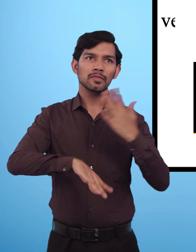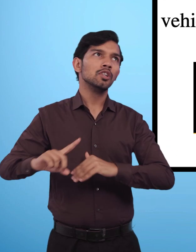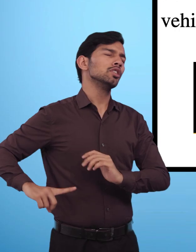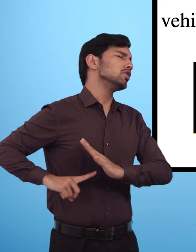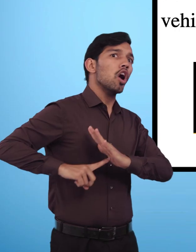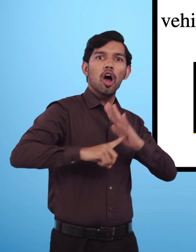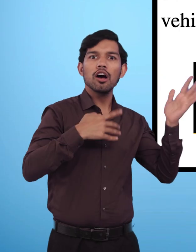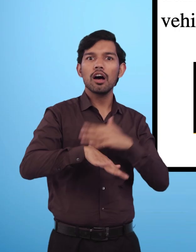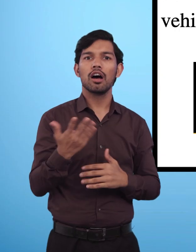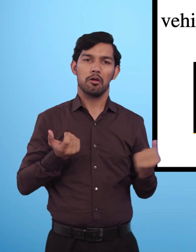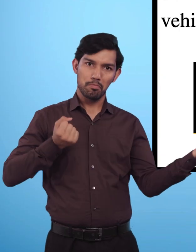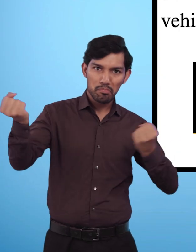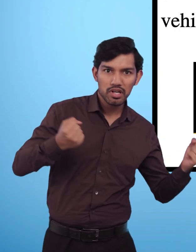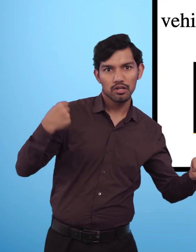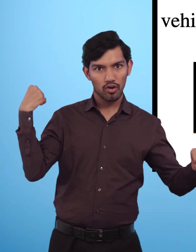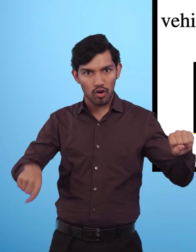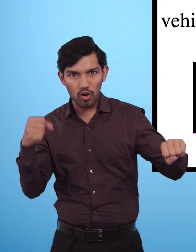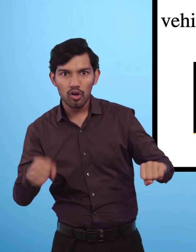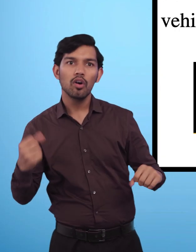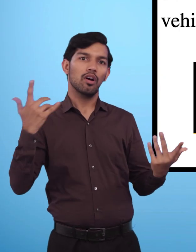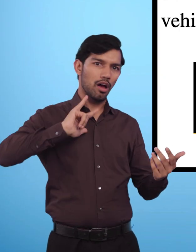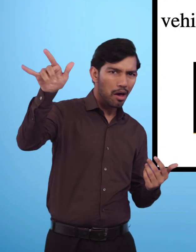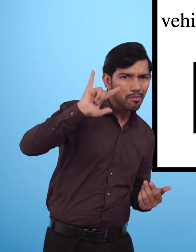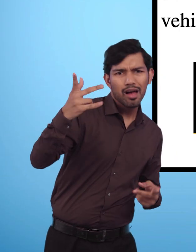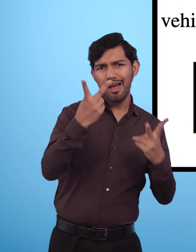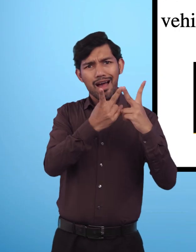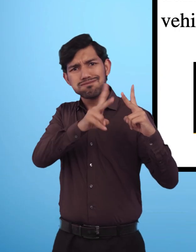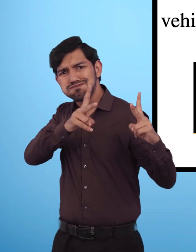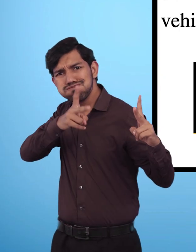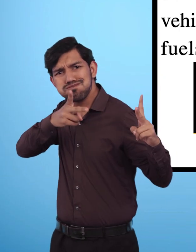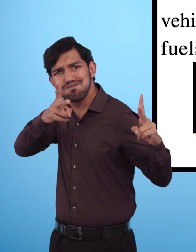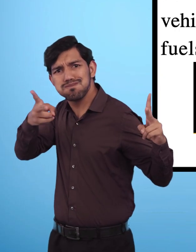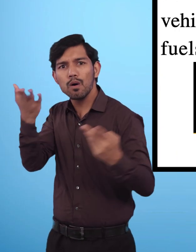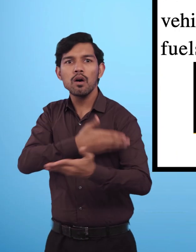Most vehicles that we use for transportation use fossil fuels.